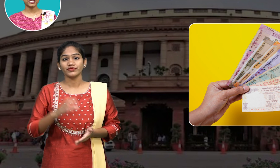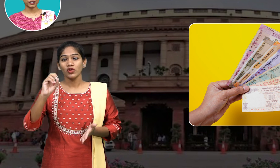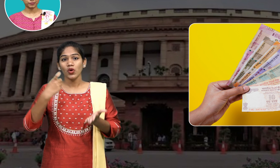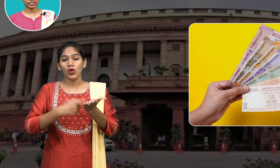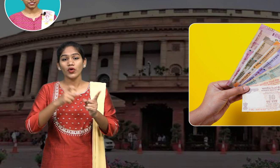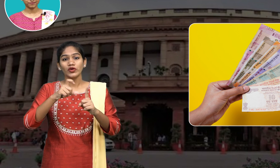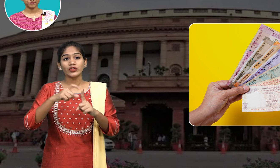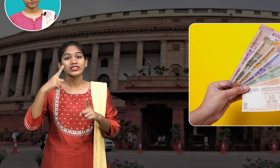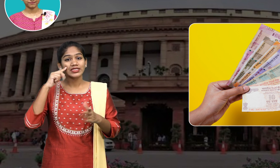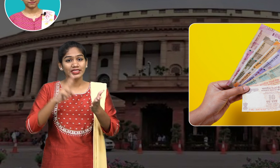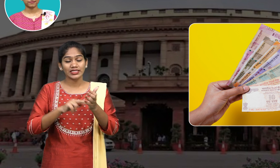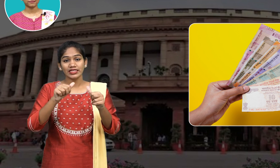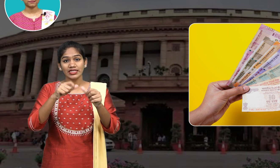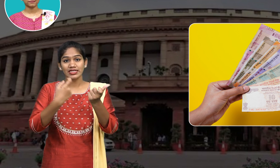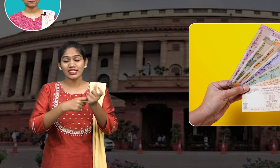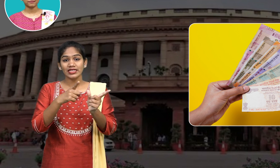Ordinary bill.